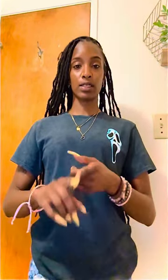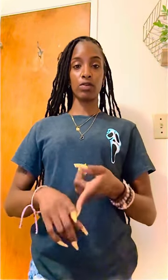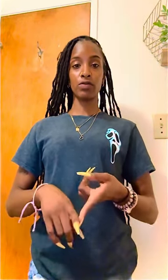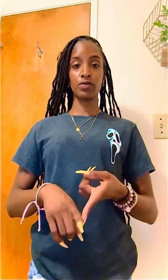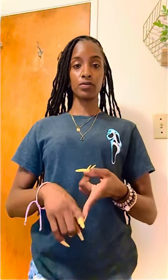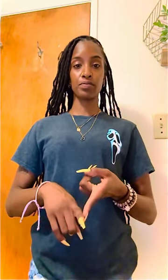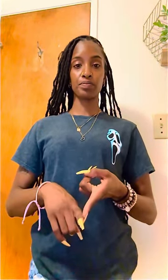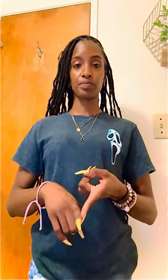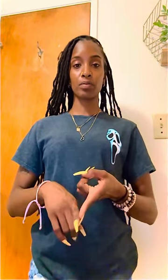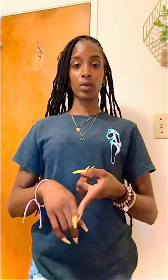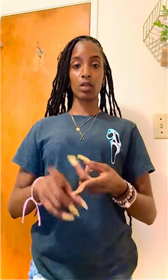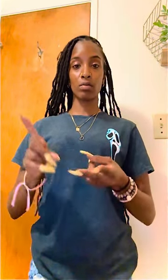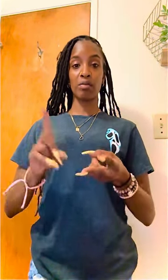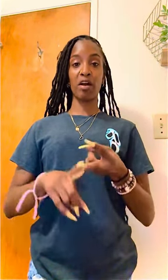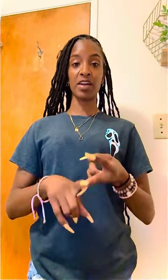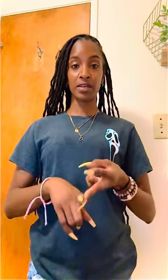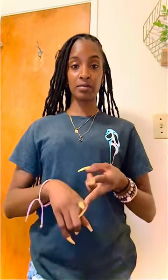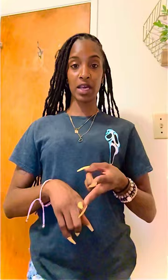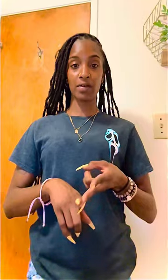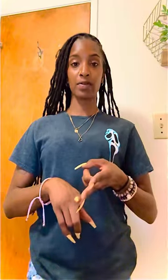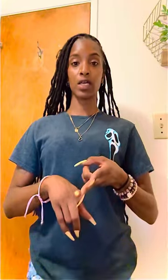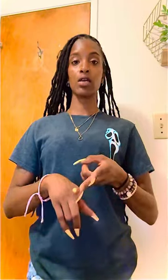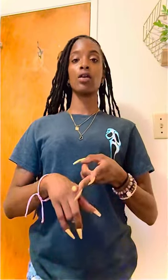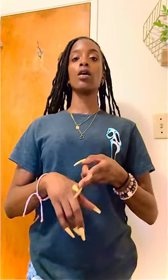myself, my body heavily.